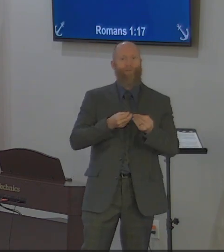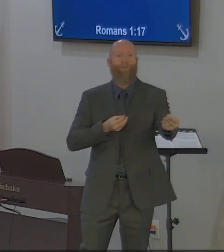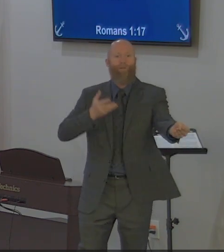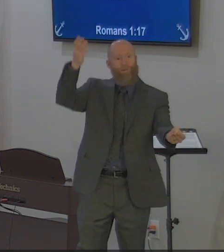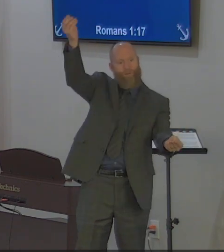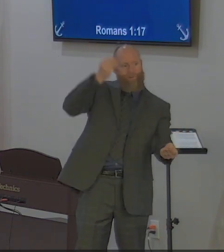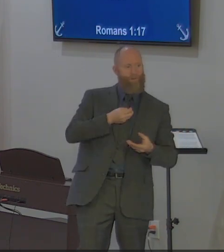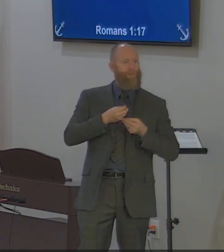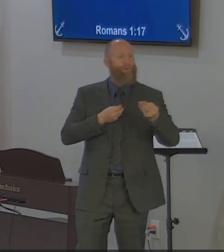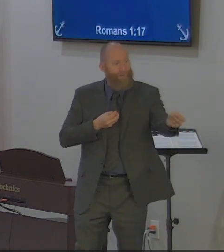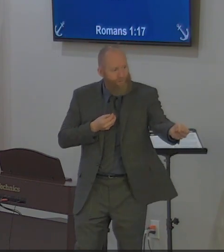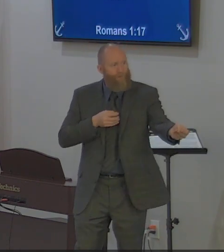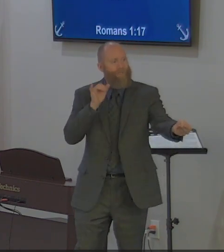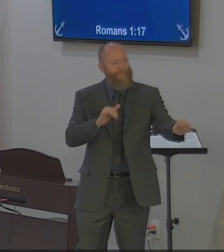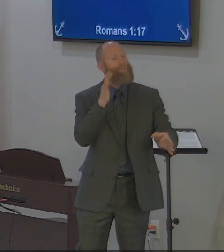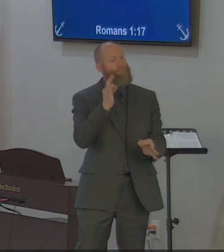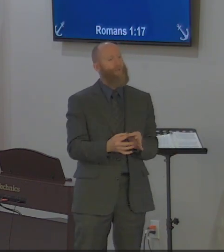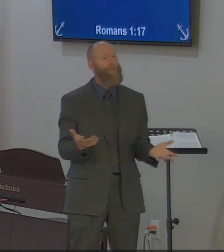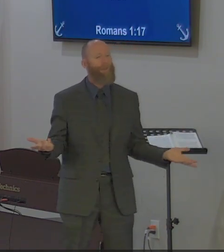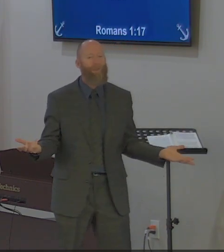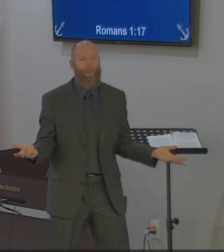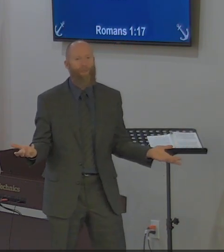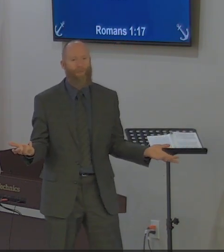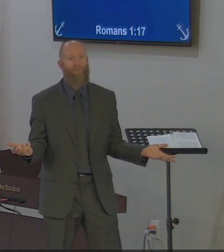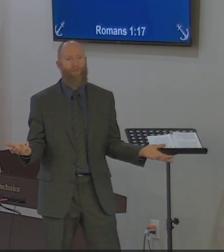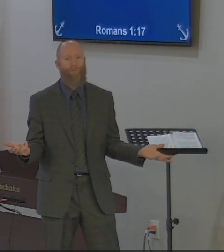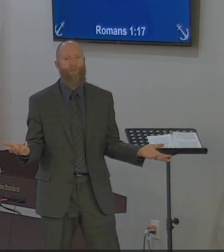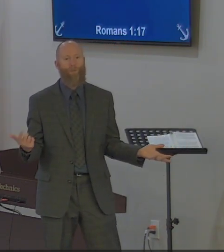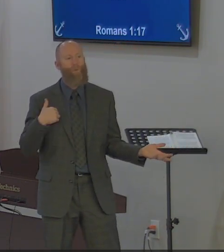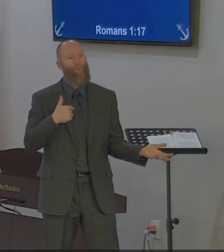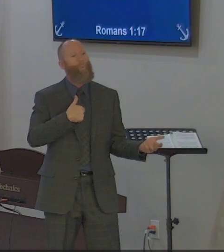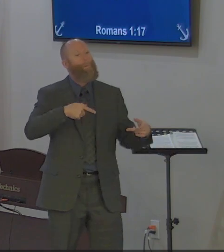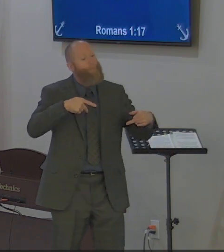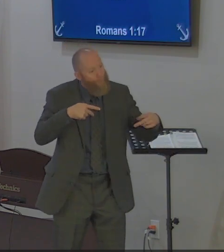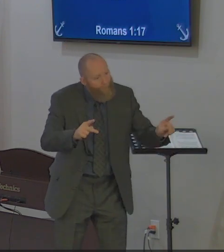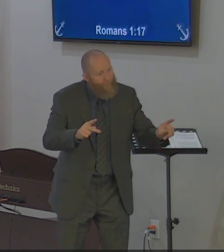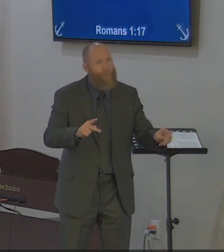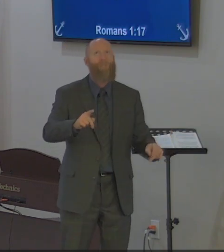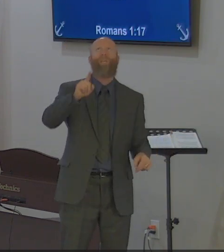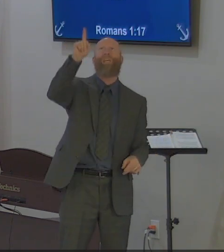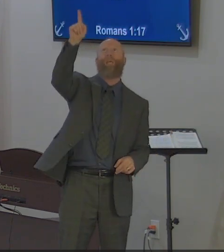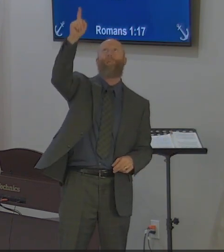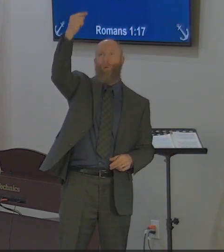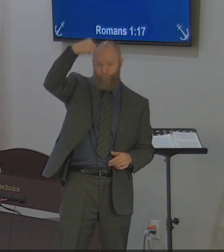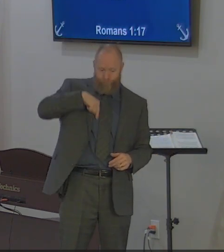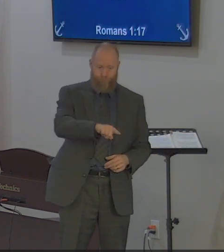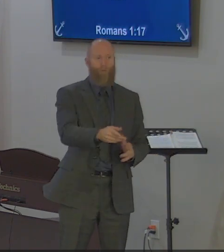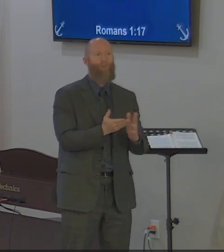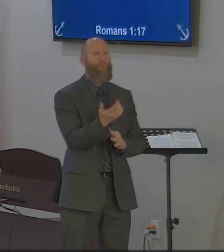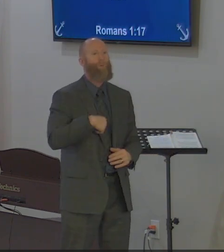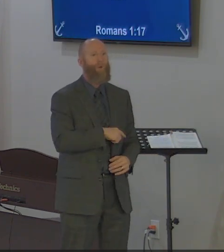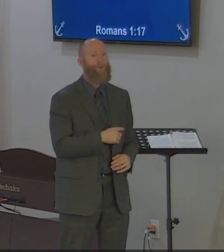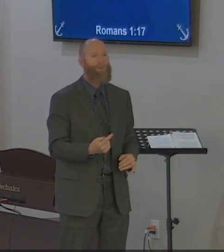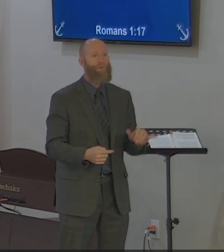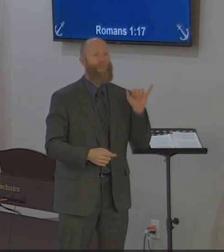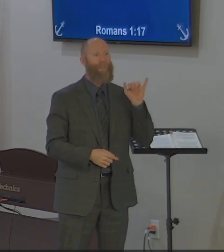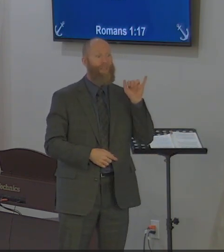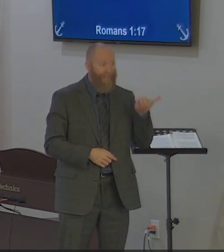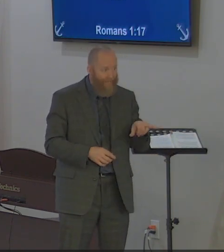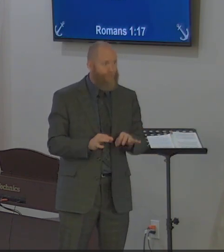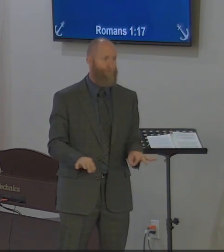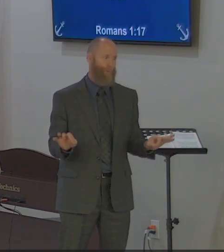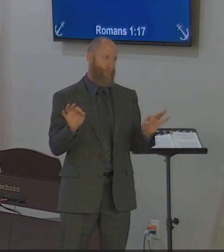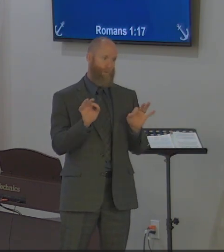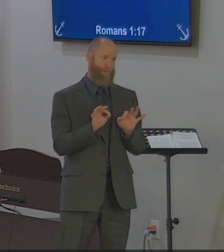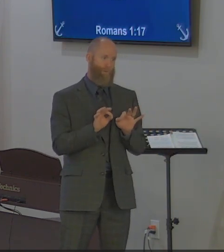Our faith, our testimony, is how we let the light of Jesus Christ shine through our life. And how do we do that? Well,